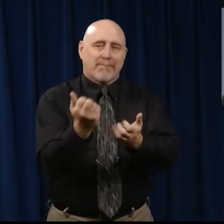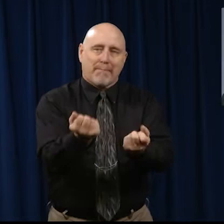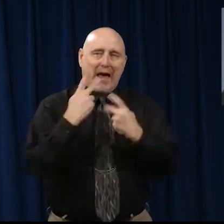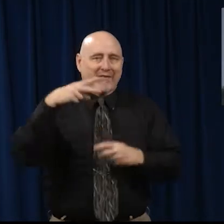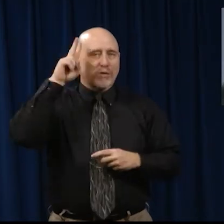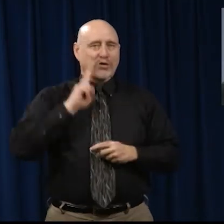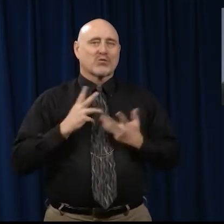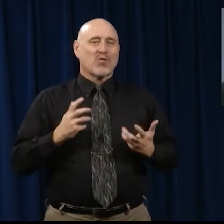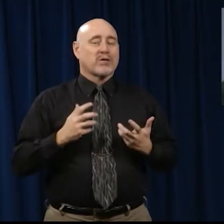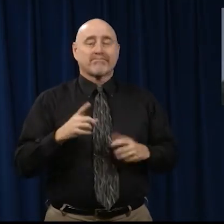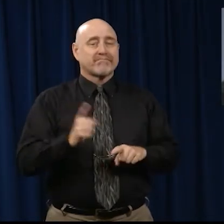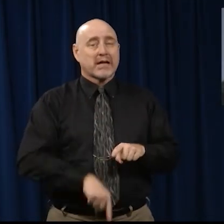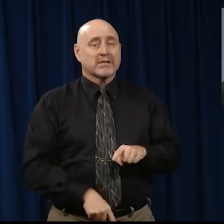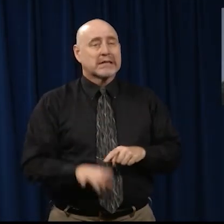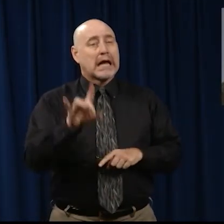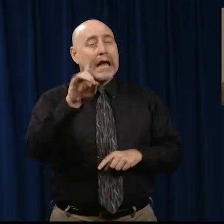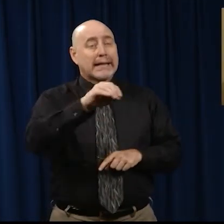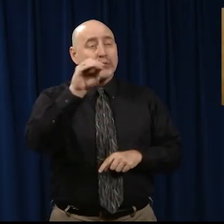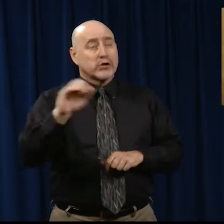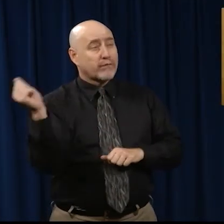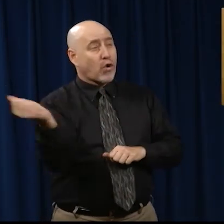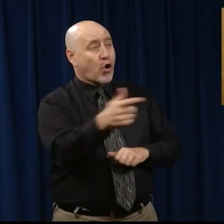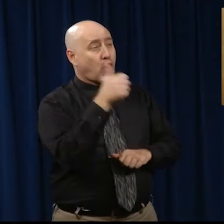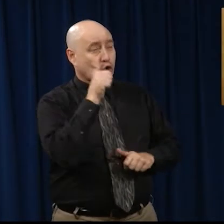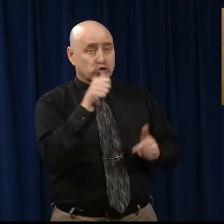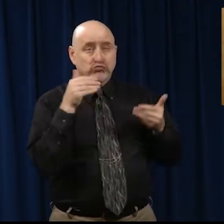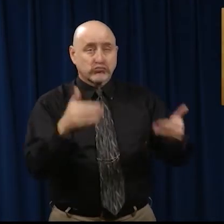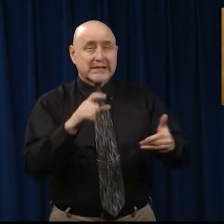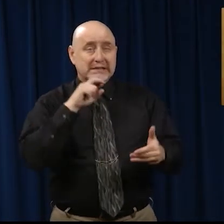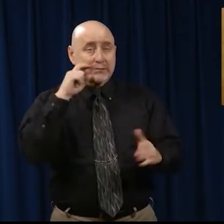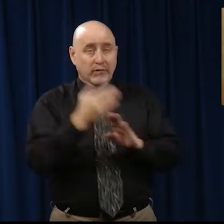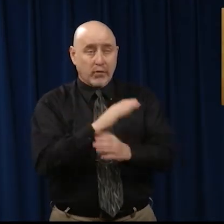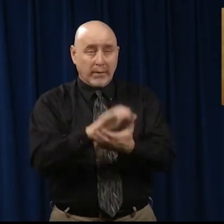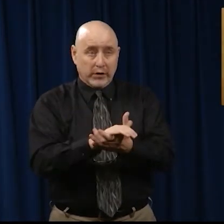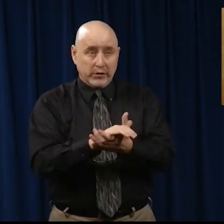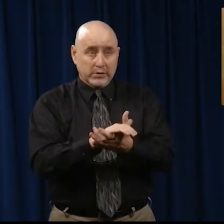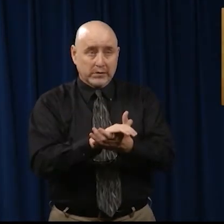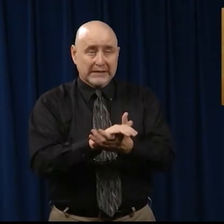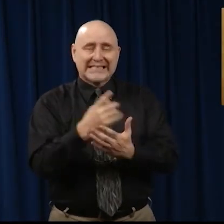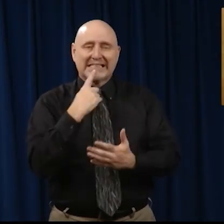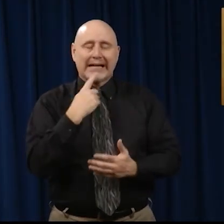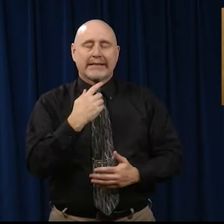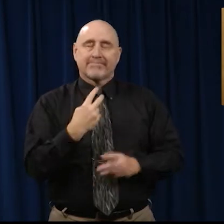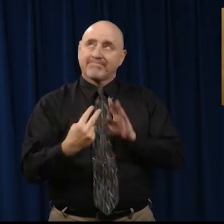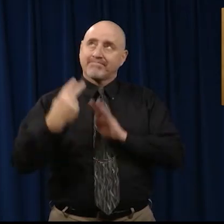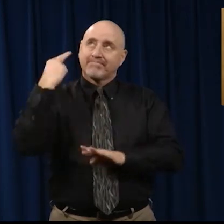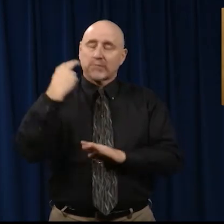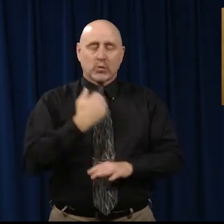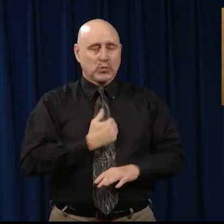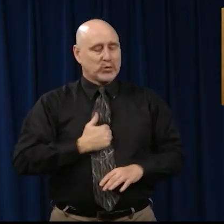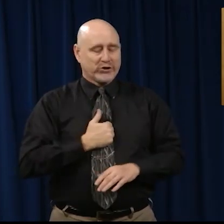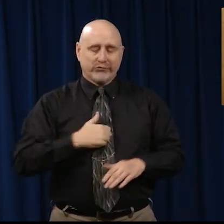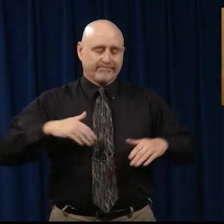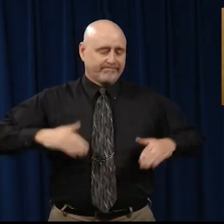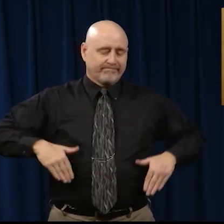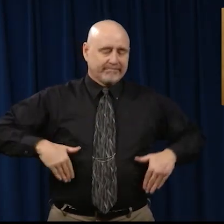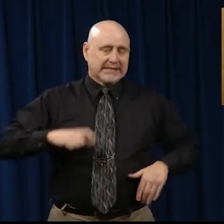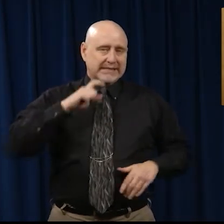second chance at. 80% of all the girls who have sex before marriage say that they wish they had